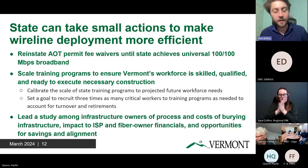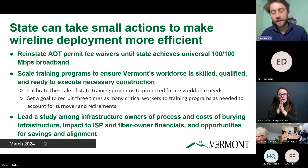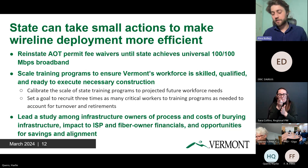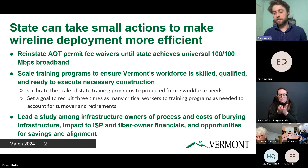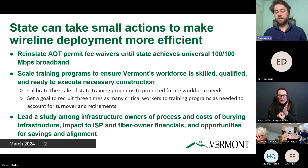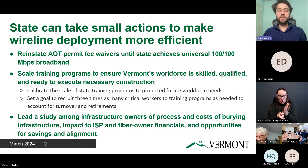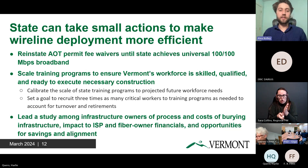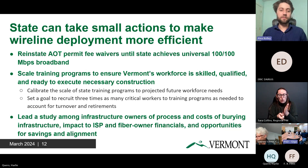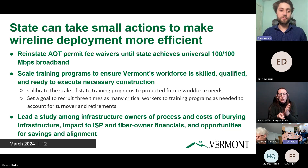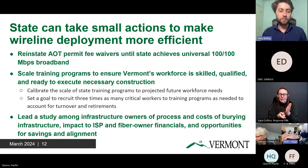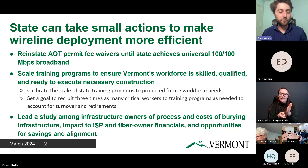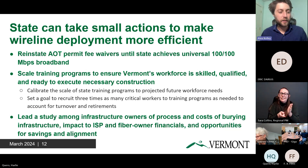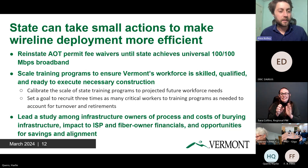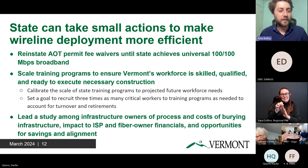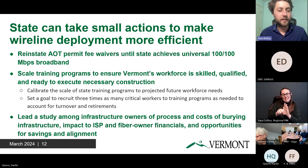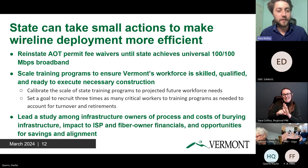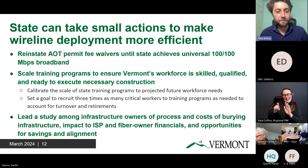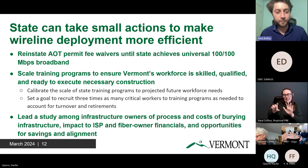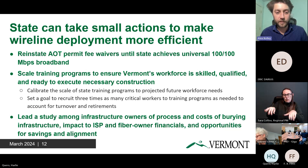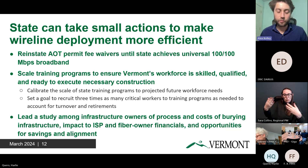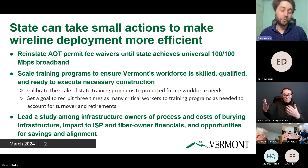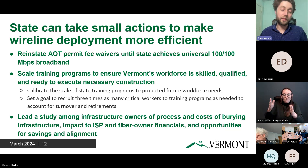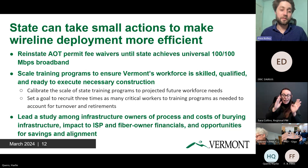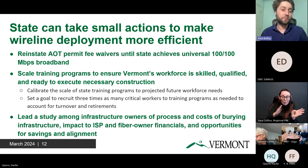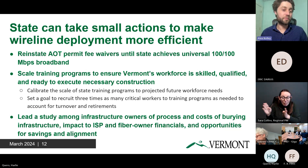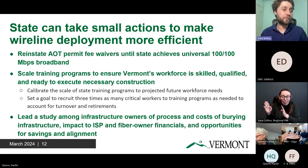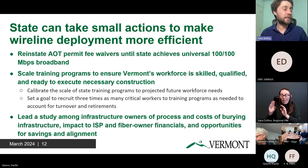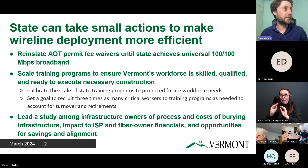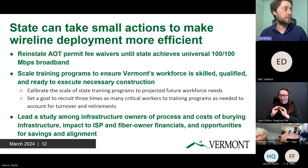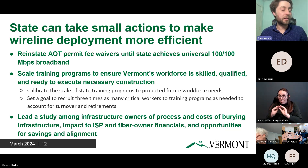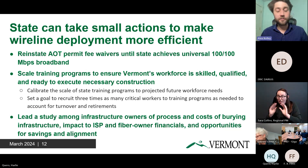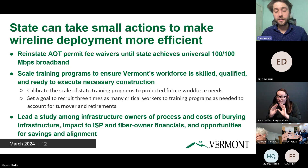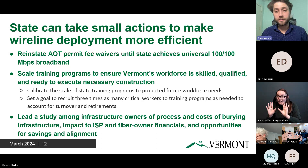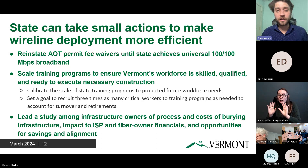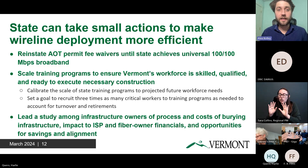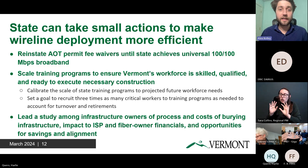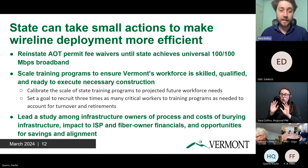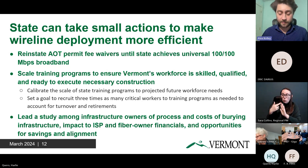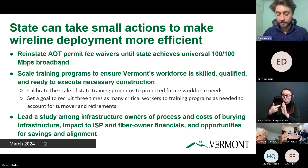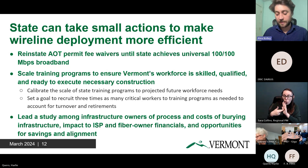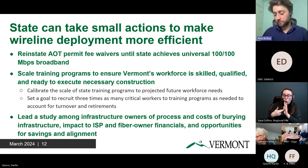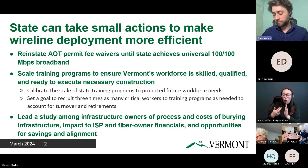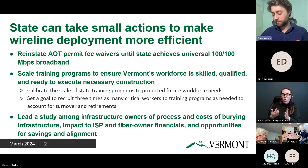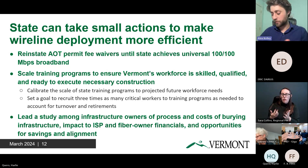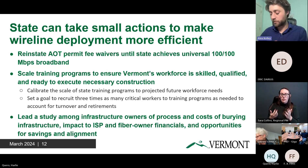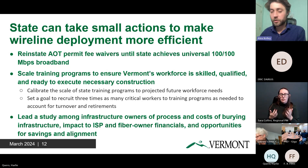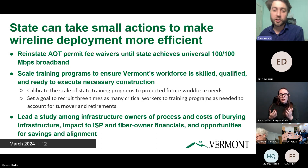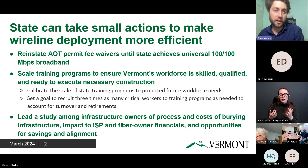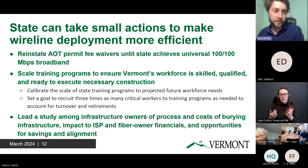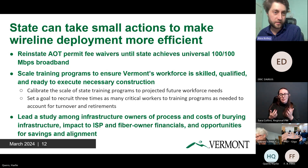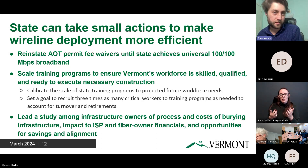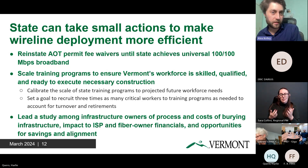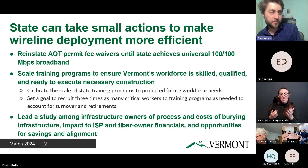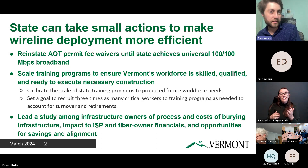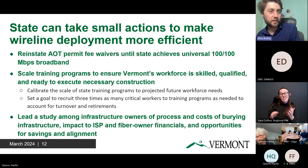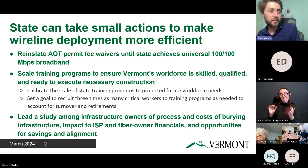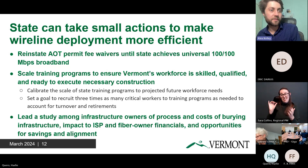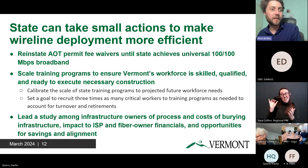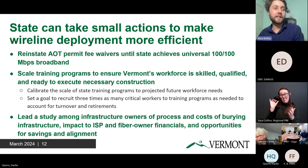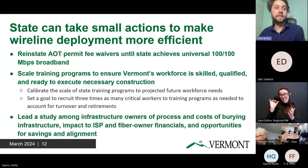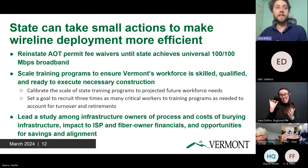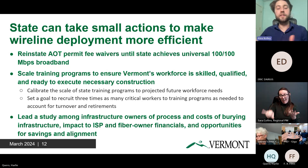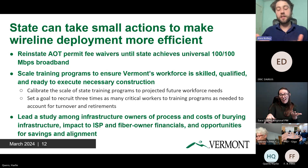Which impacts everything from, which frankly is relevant today, as that those future costs, given